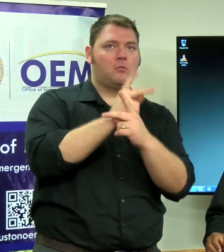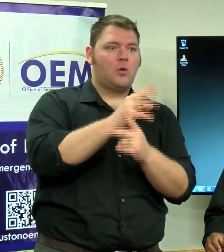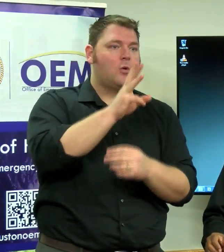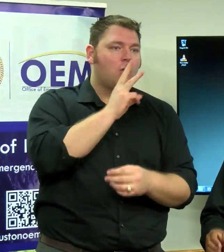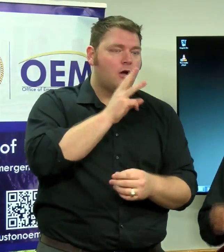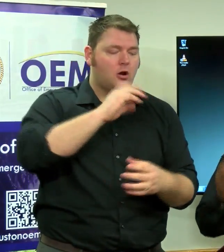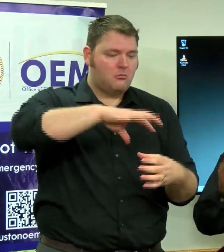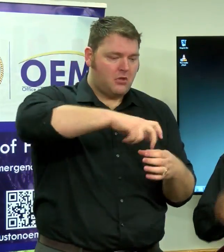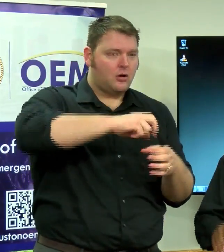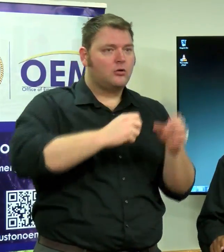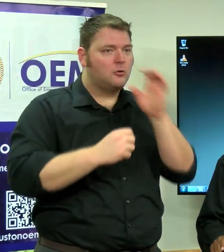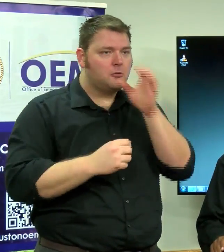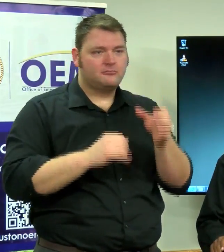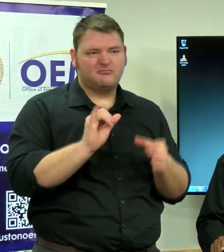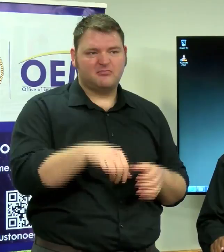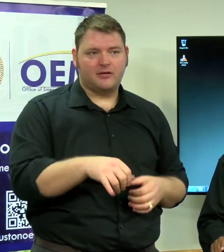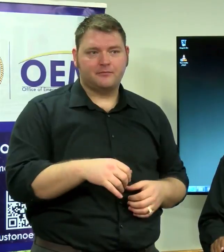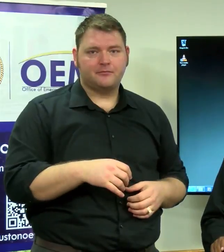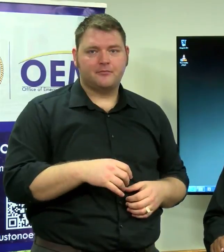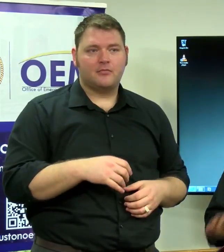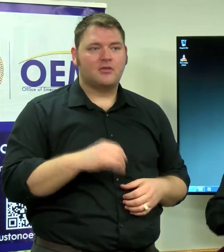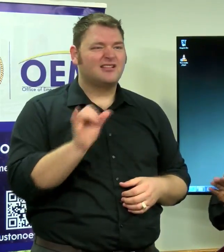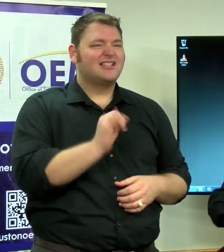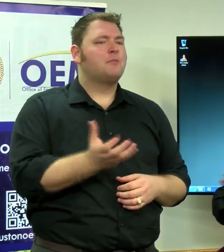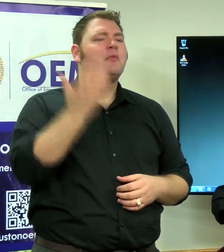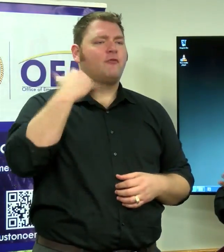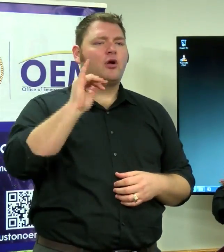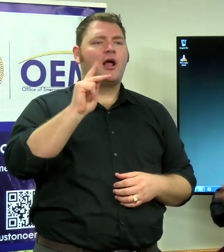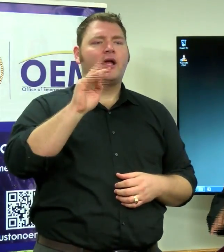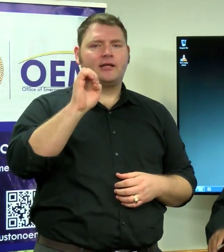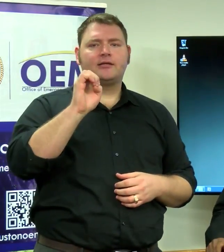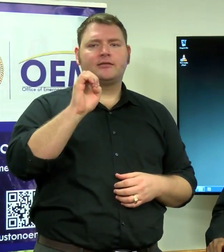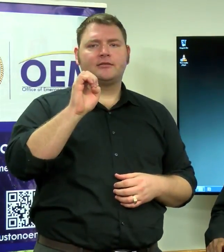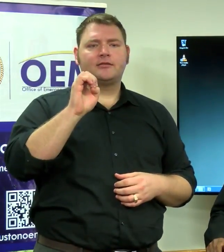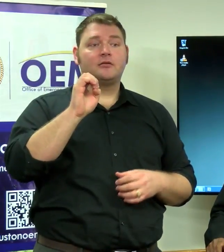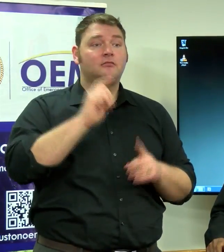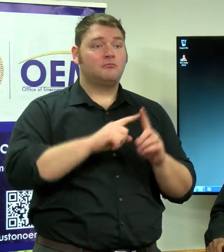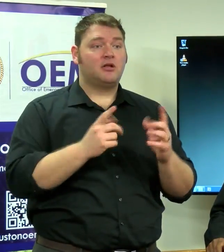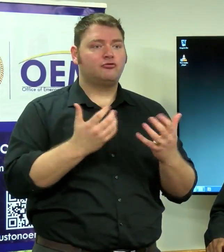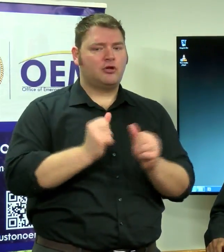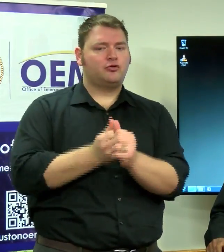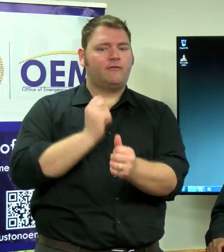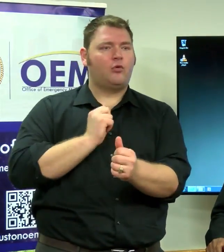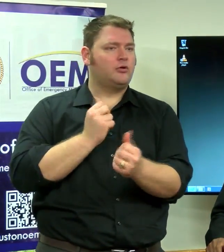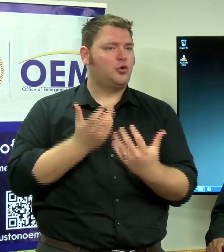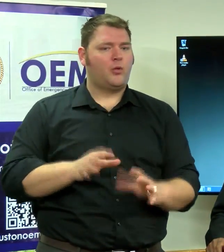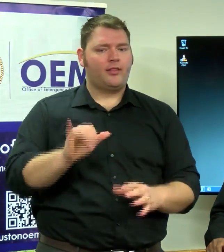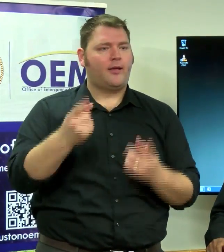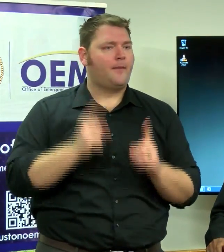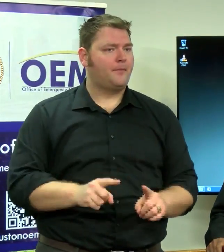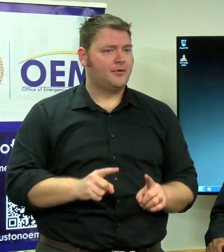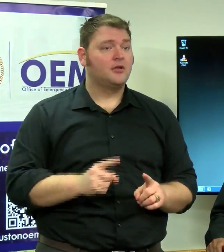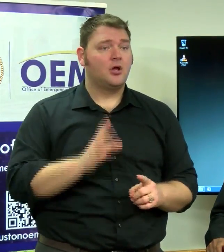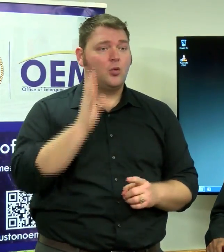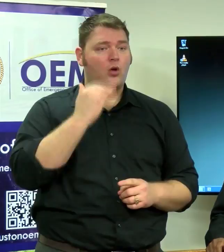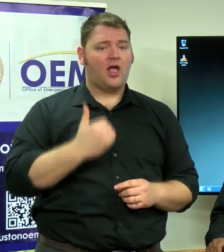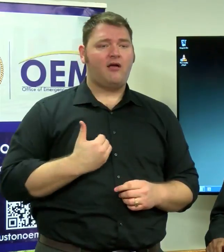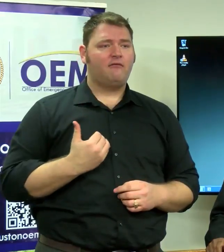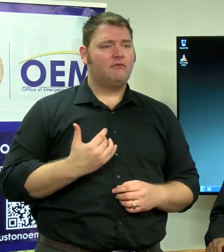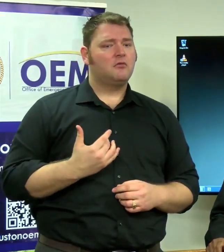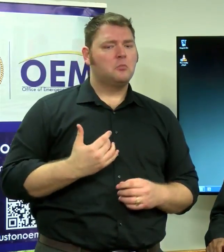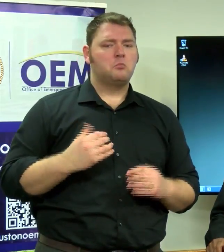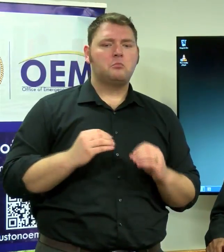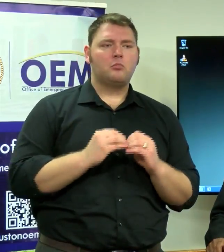was done when Hurricane Ike came through. But we're trying to avoid that situation. Mike, I'll have a better read maybe somewhere around